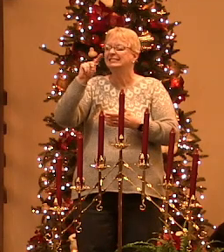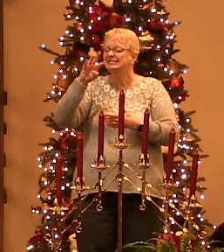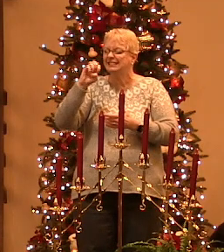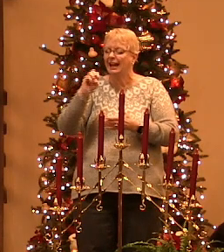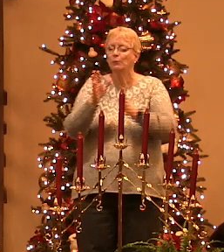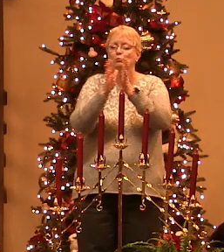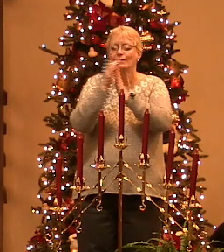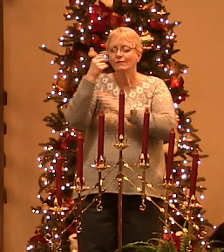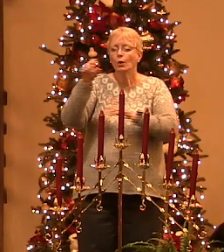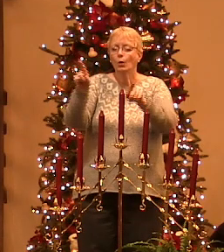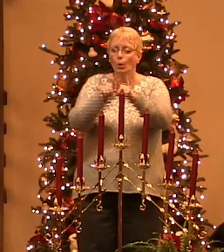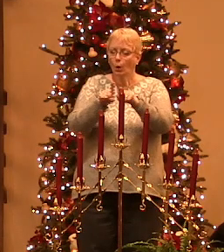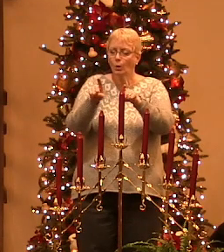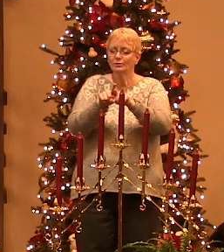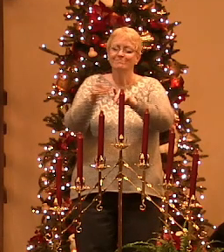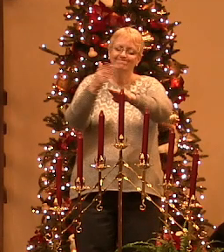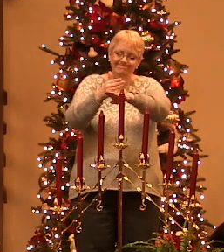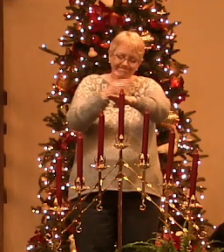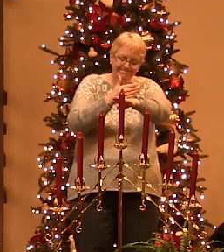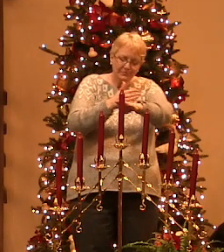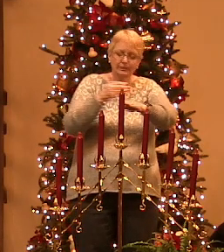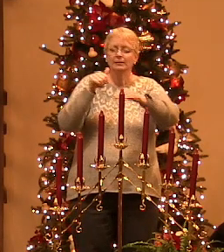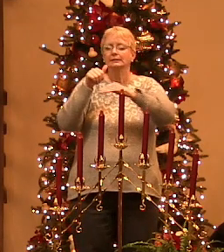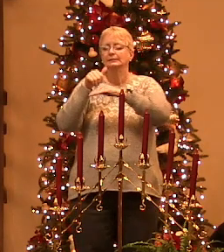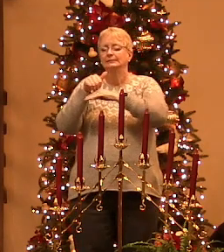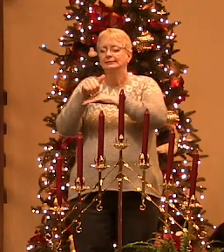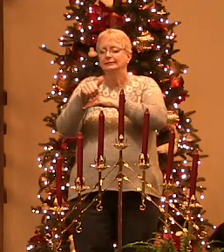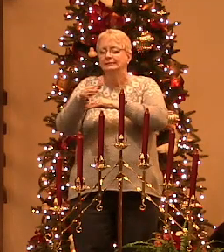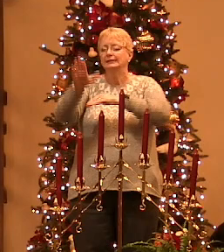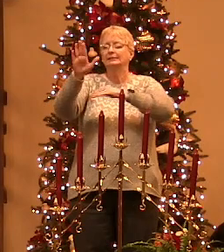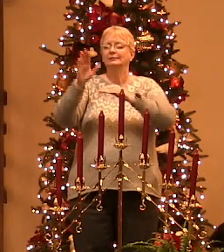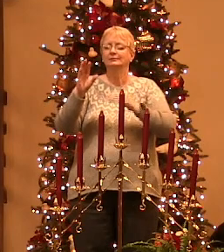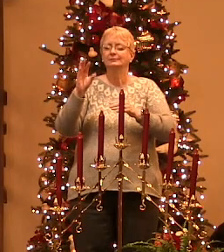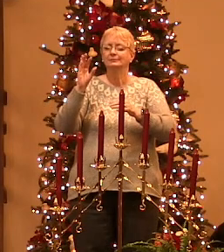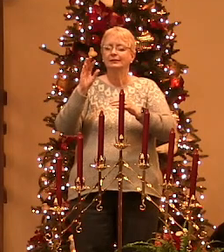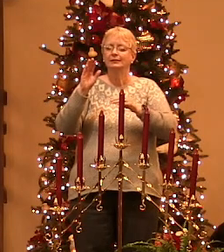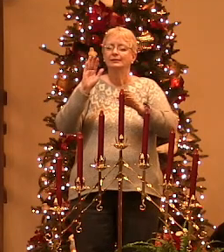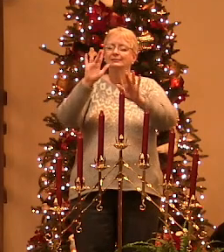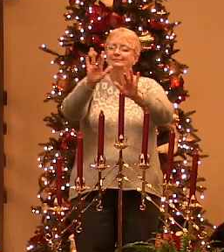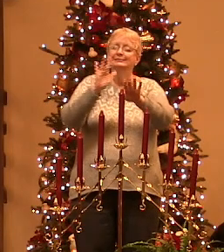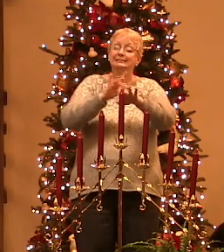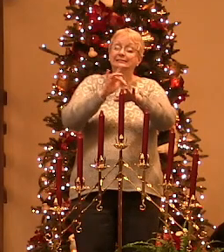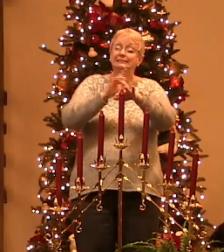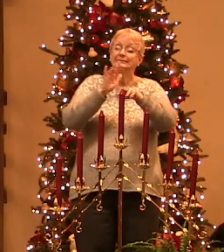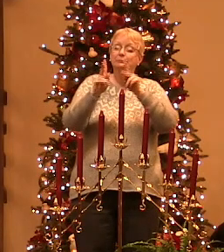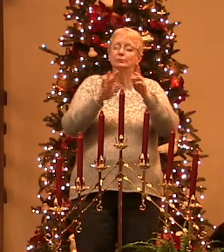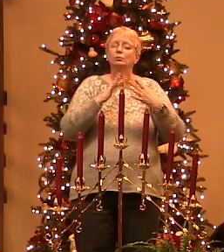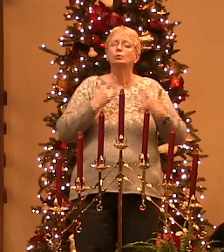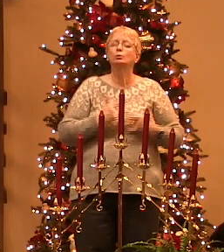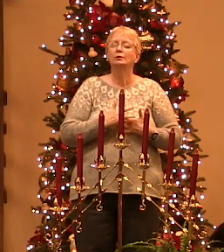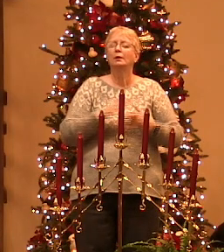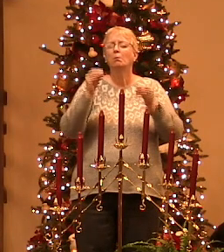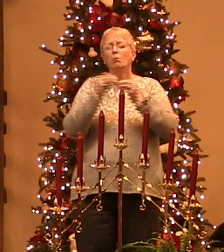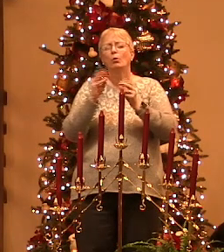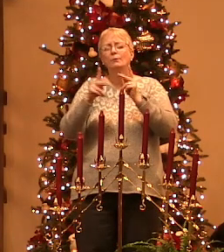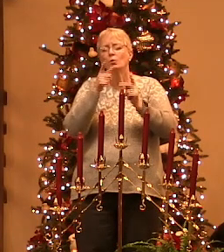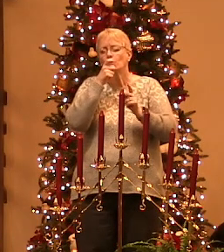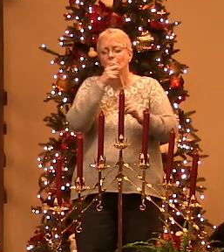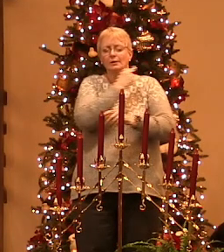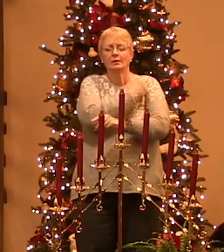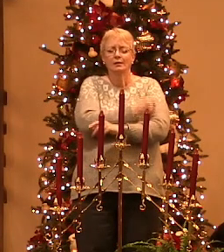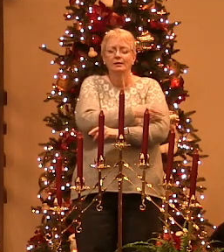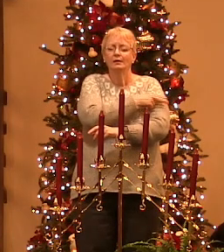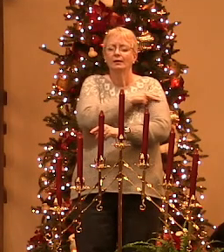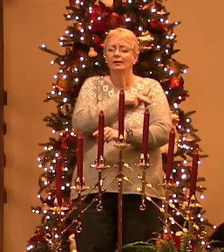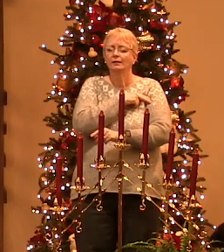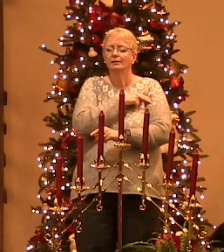her recovery. We thank you that she was able to minister and serve and pray with and support people in the hospital that she didn't even